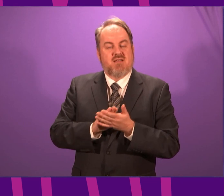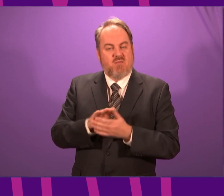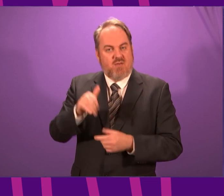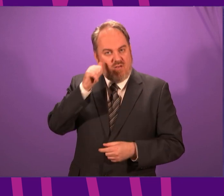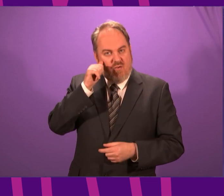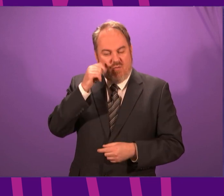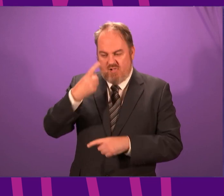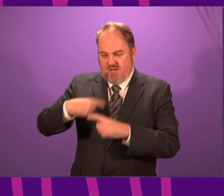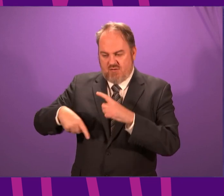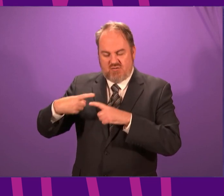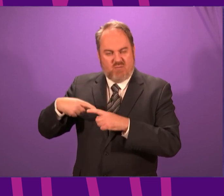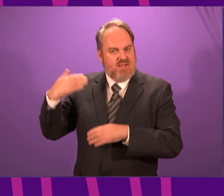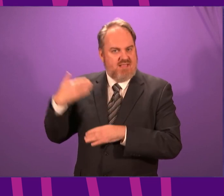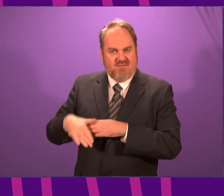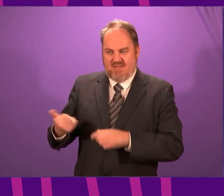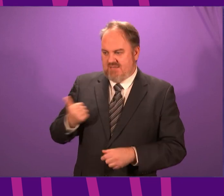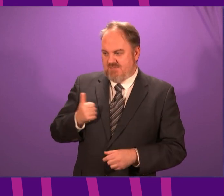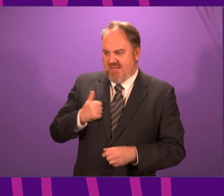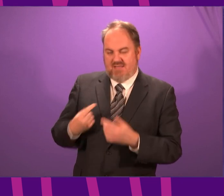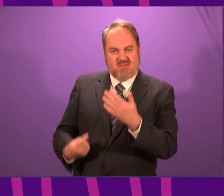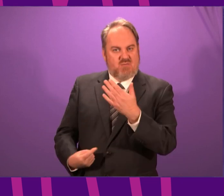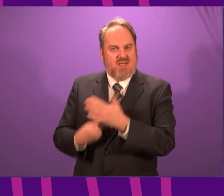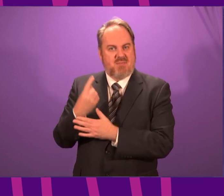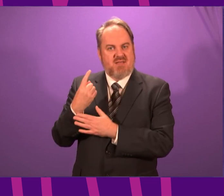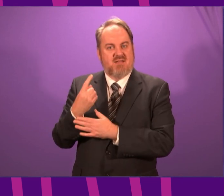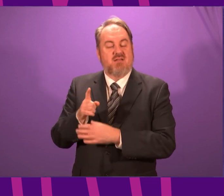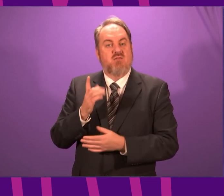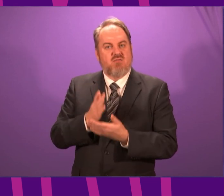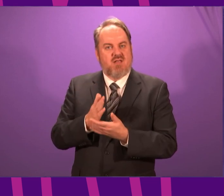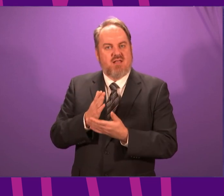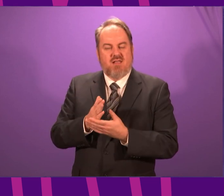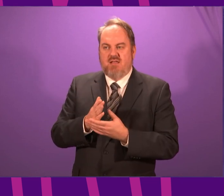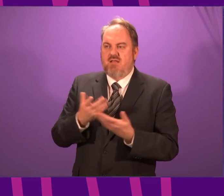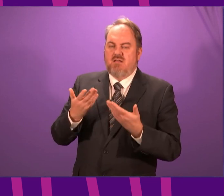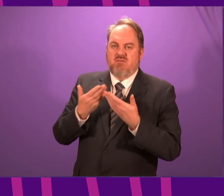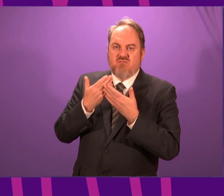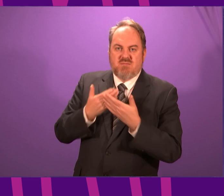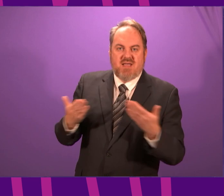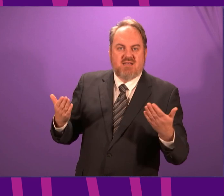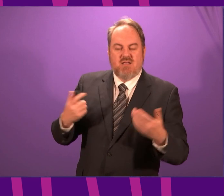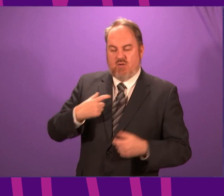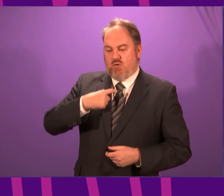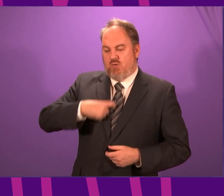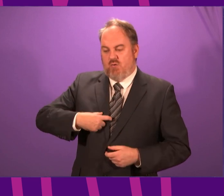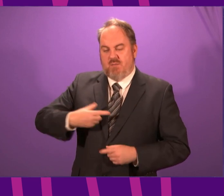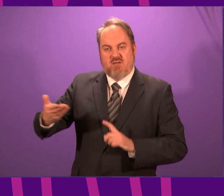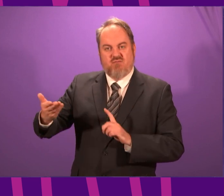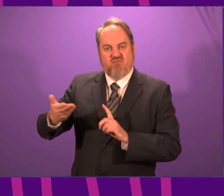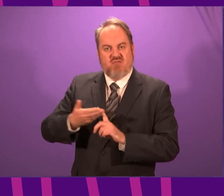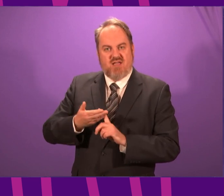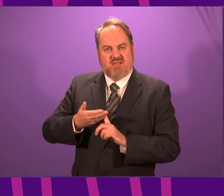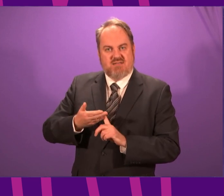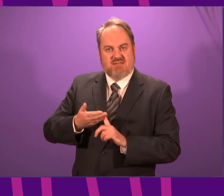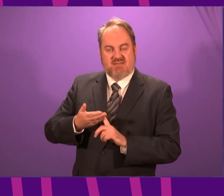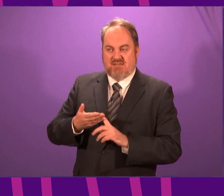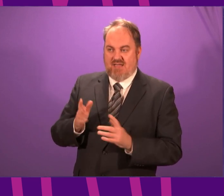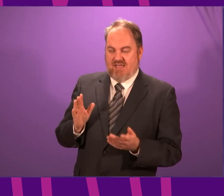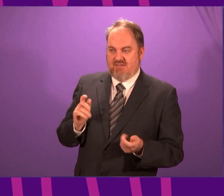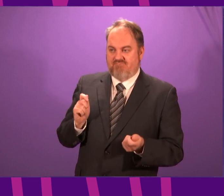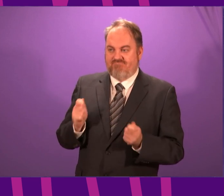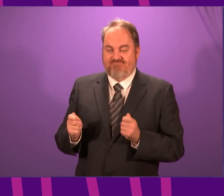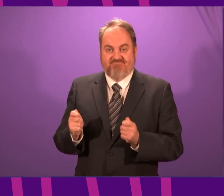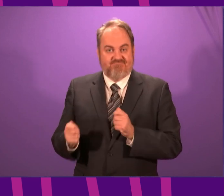just a year ago. But so too would the idea that our civil liberties and human rights would be so restricted. The Scottish